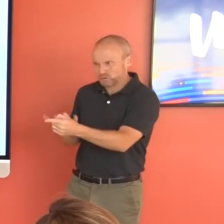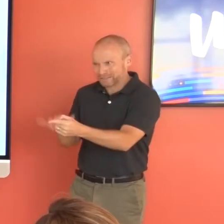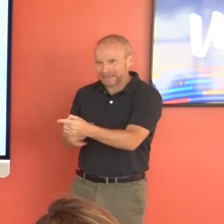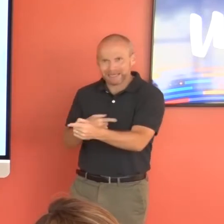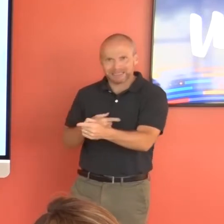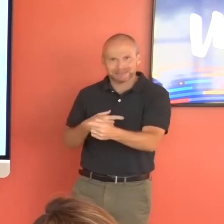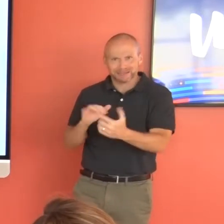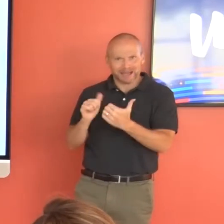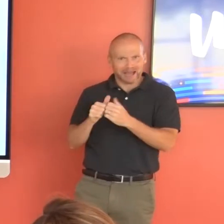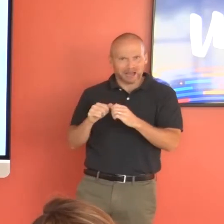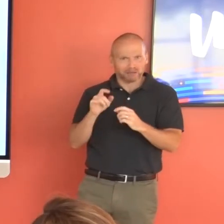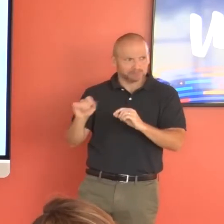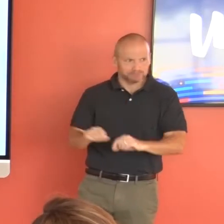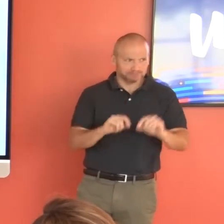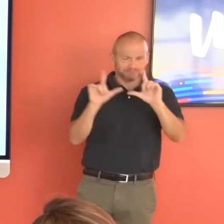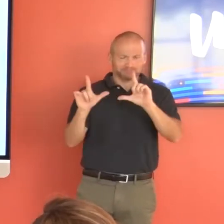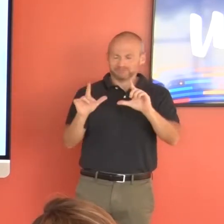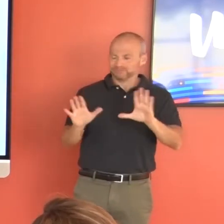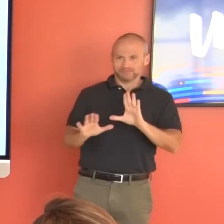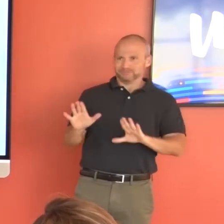Oh. I didn't get to do that.